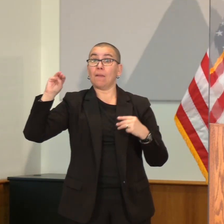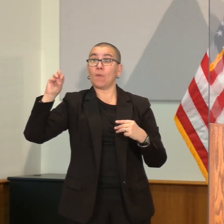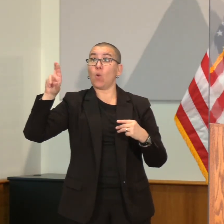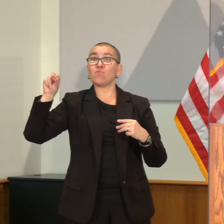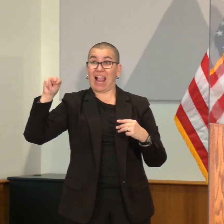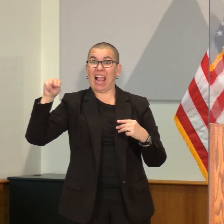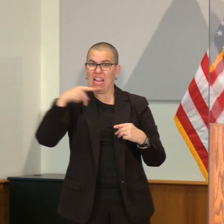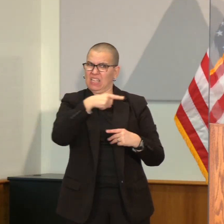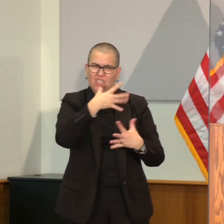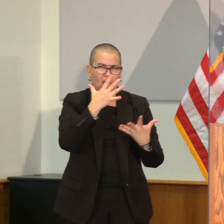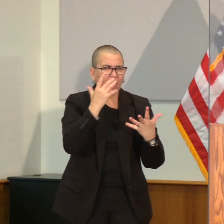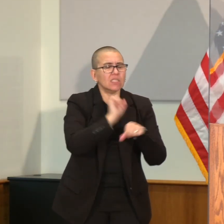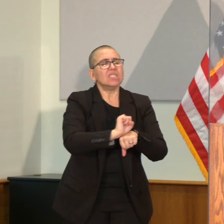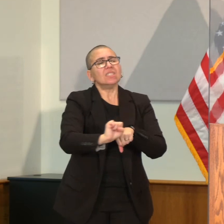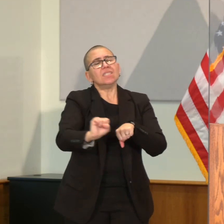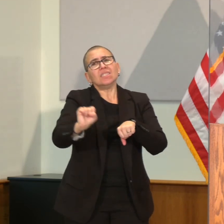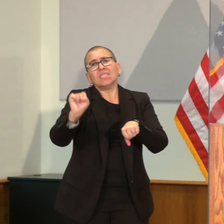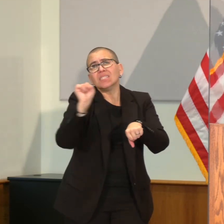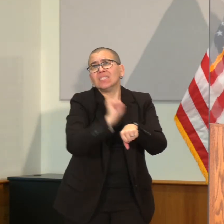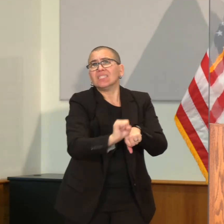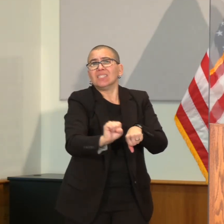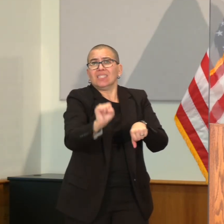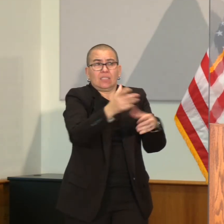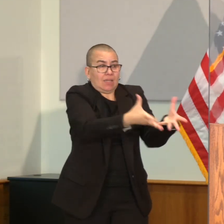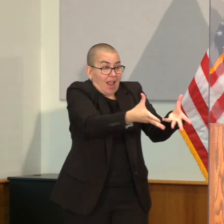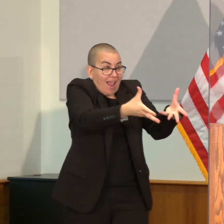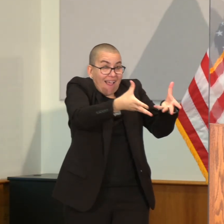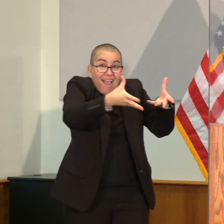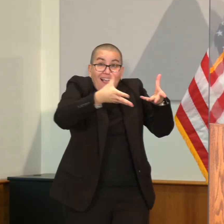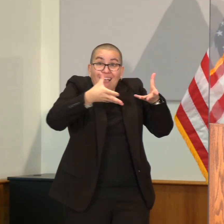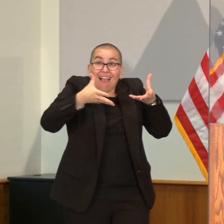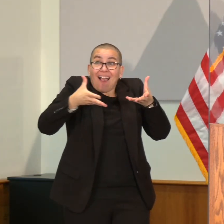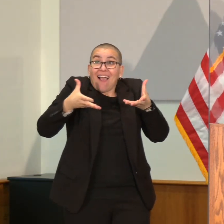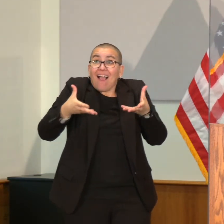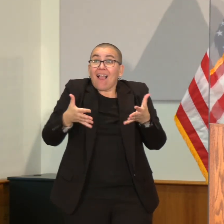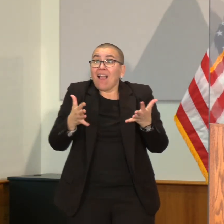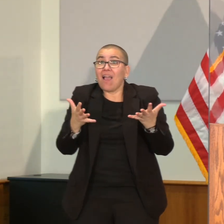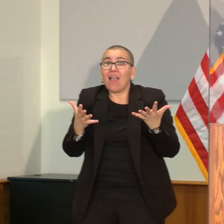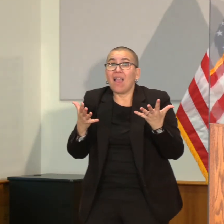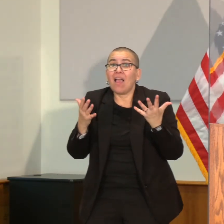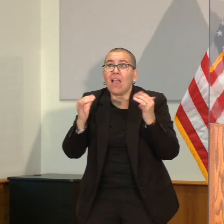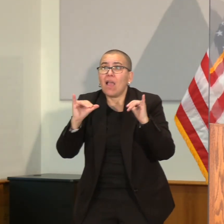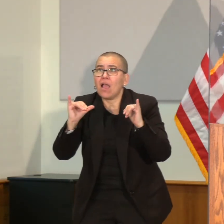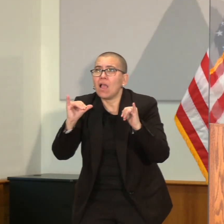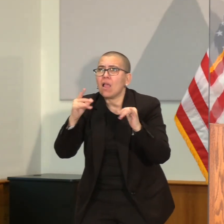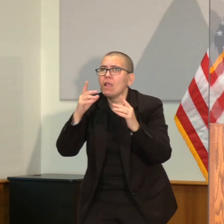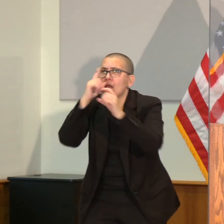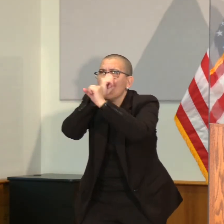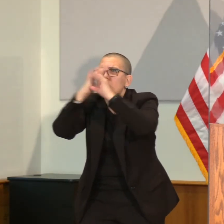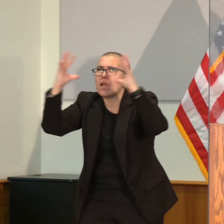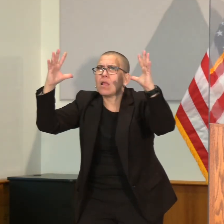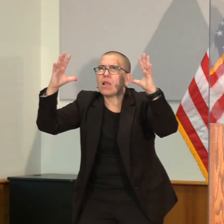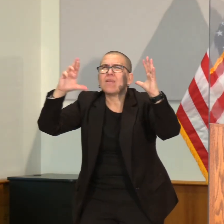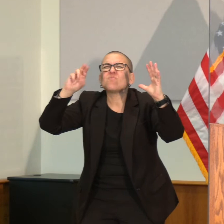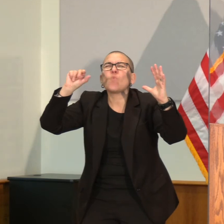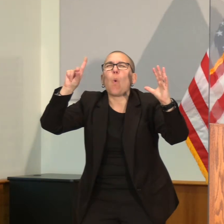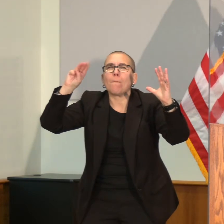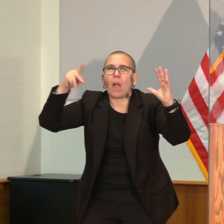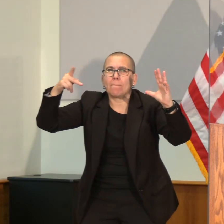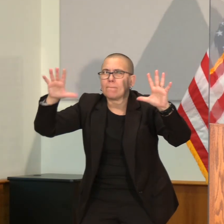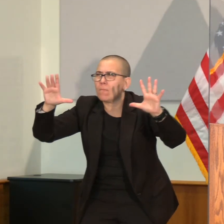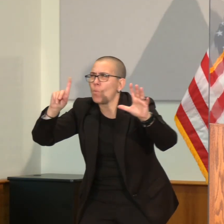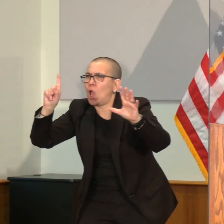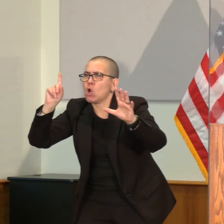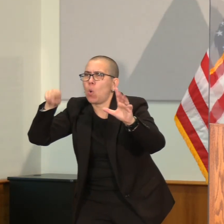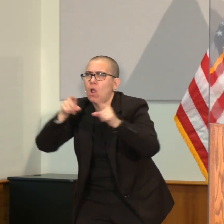together. They gave us a roadmap. They gave us a best practice. They're simply codifying it, and then we can put it into practice and again